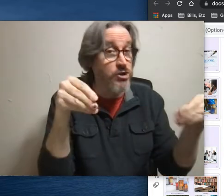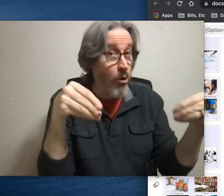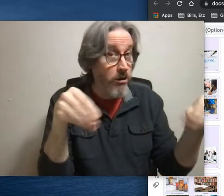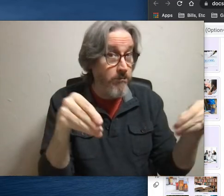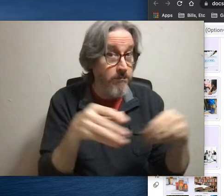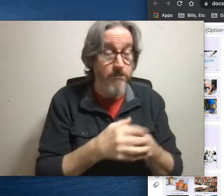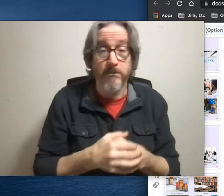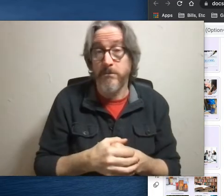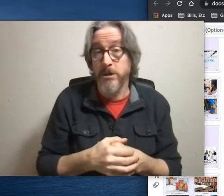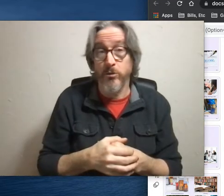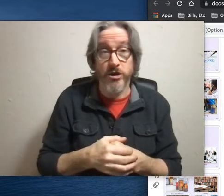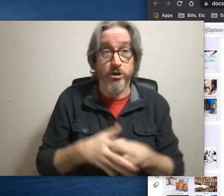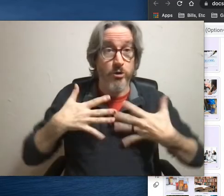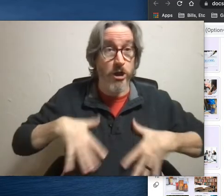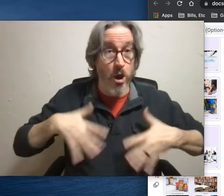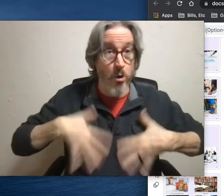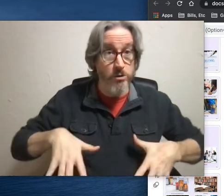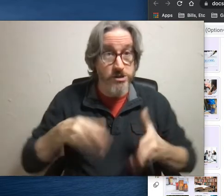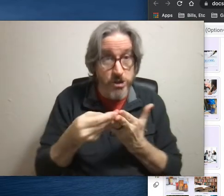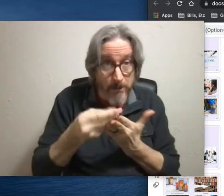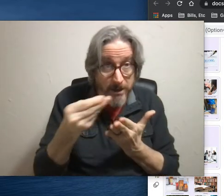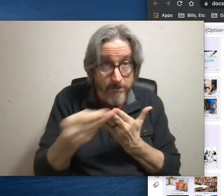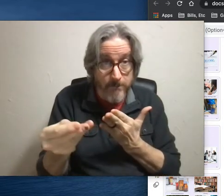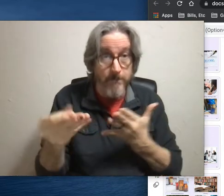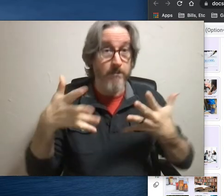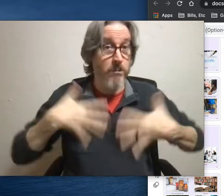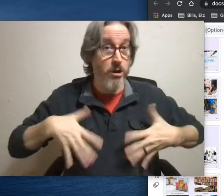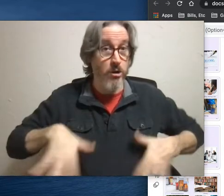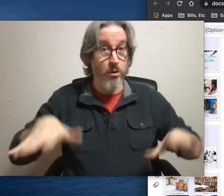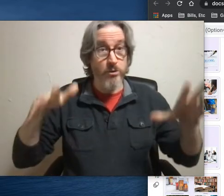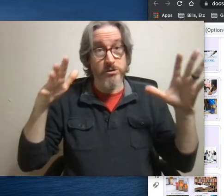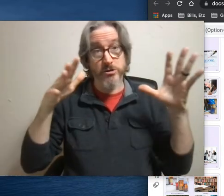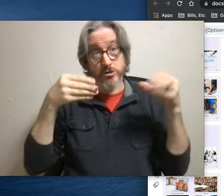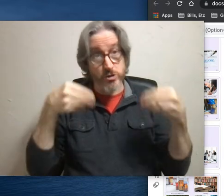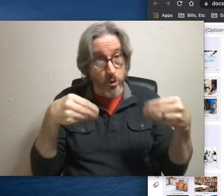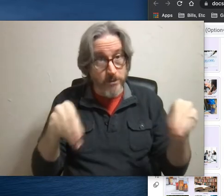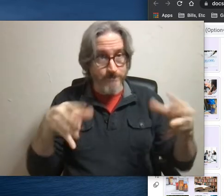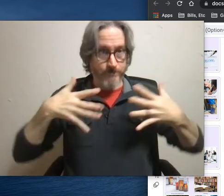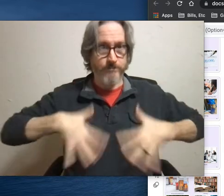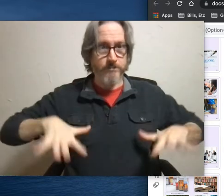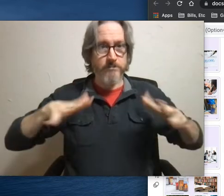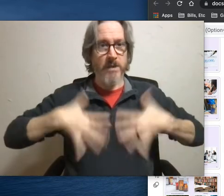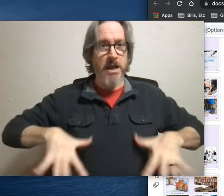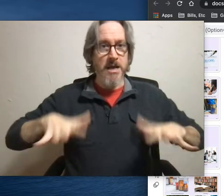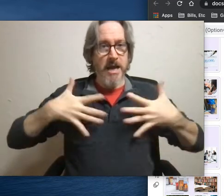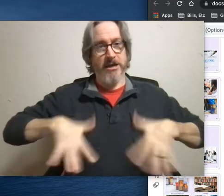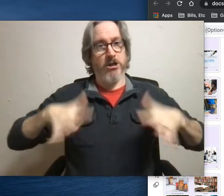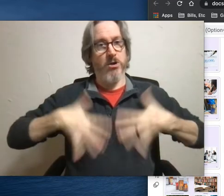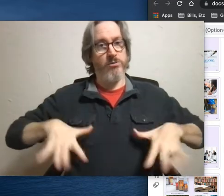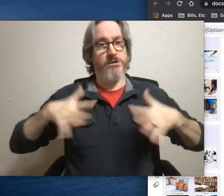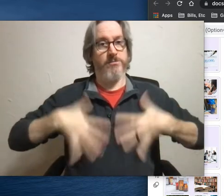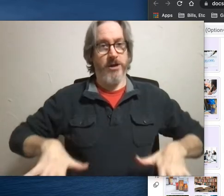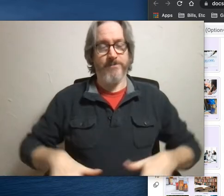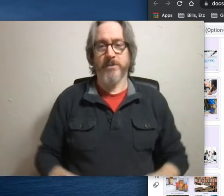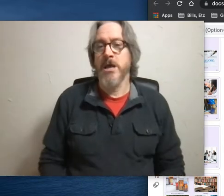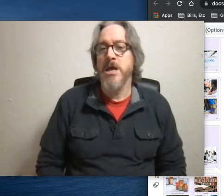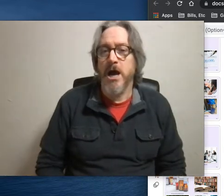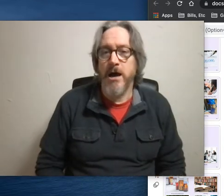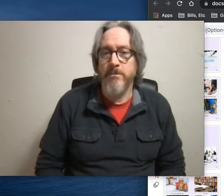food store. We can do clothes shopping, clothes store. And clothes,